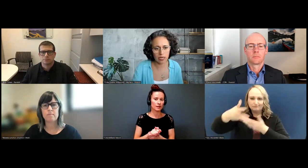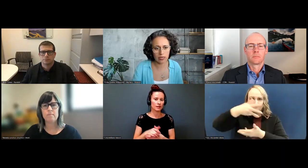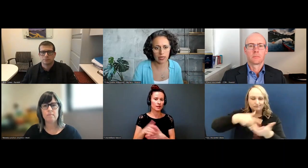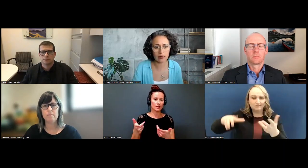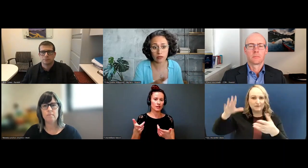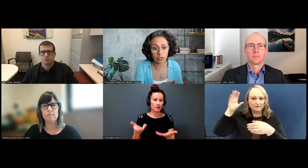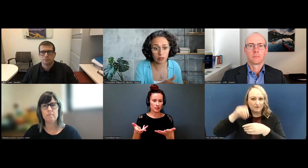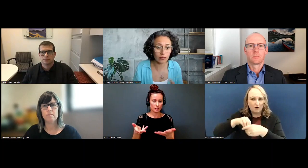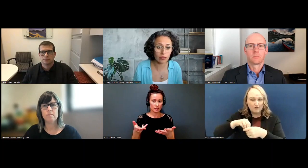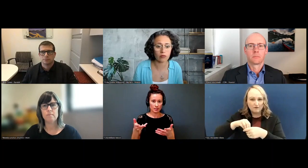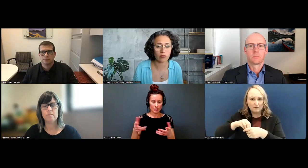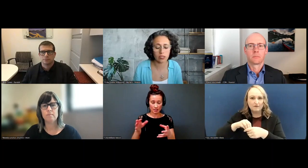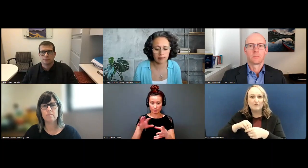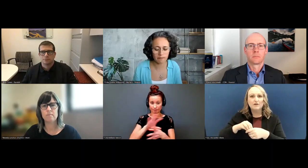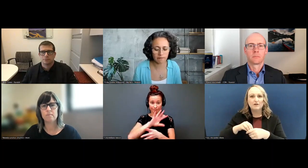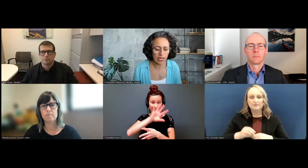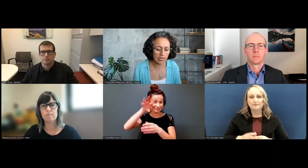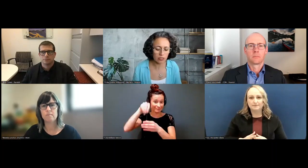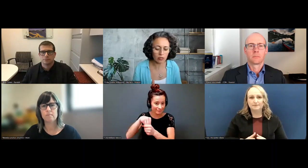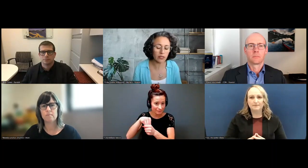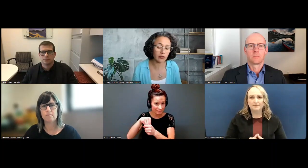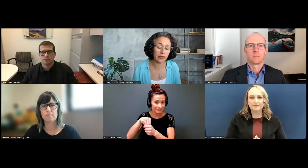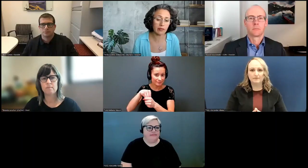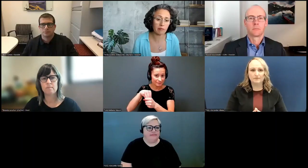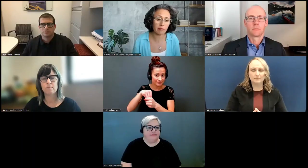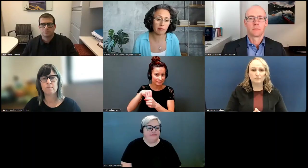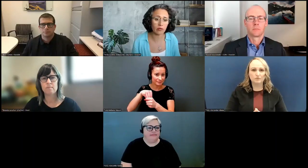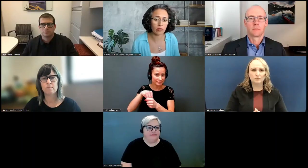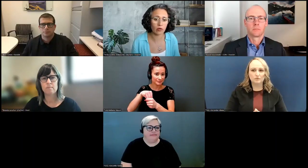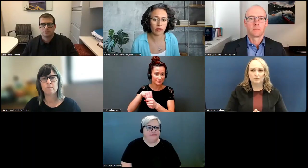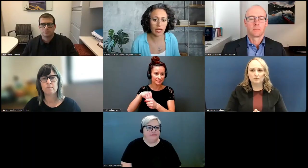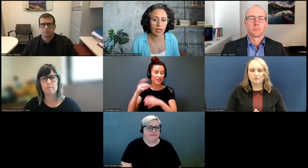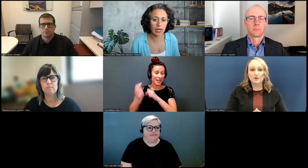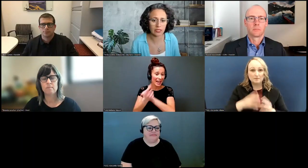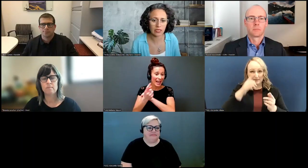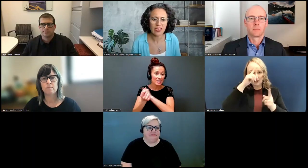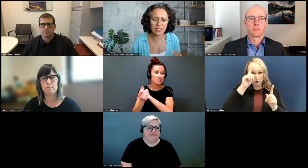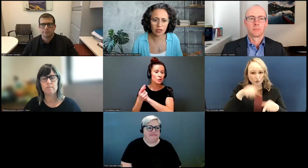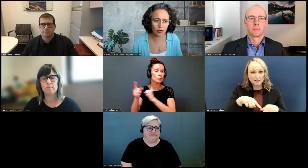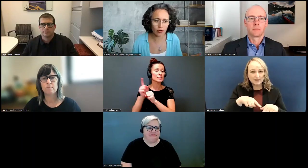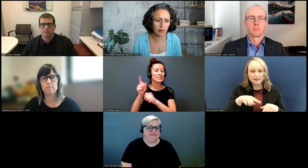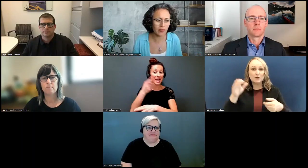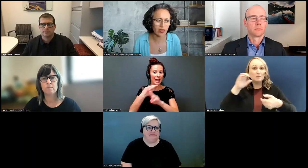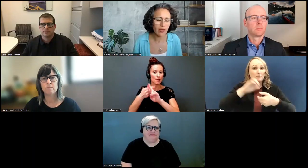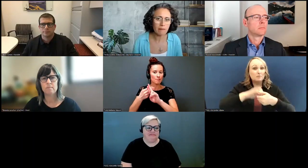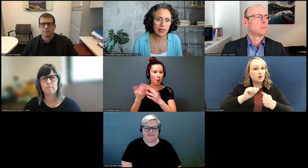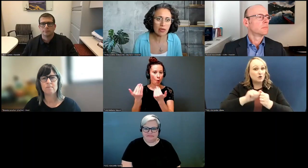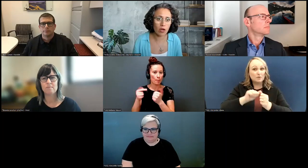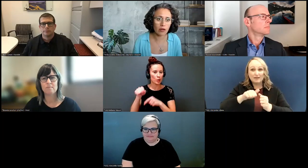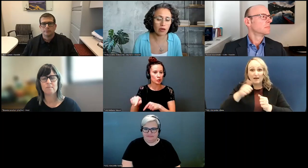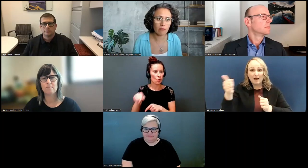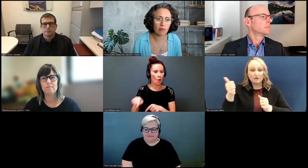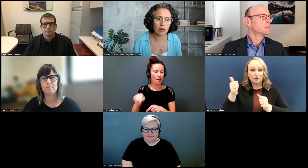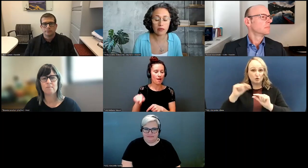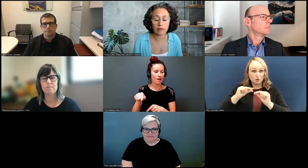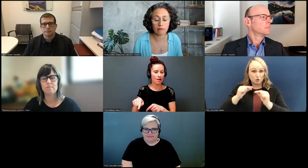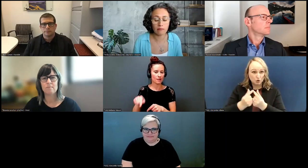those inclusive spaces and respond to that and continue with those. I totally agree that partnering with other advocacy, it's incredible that being